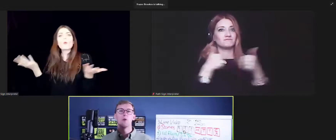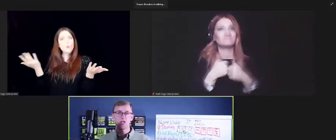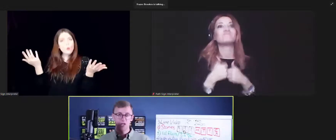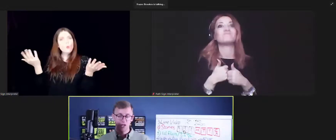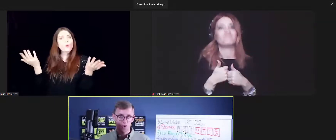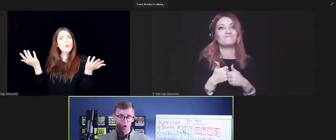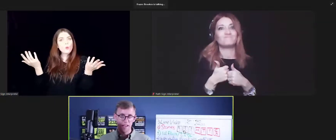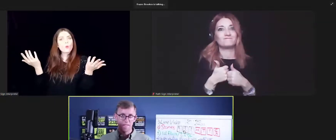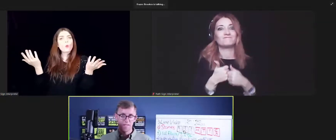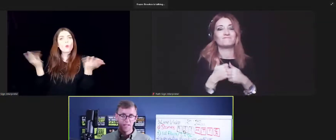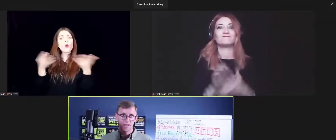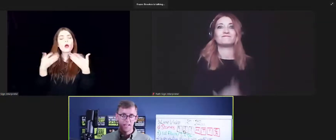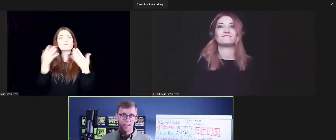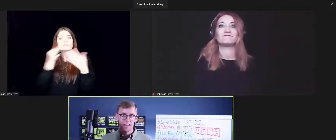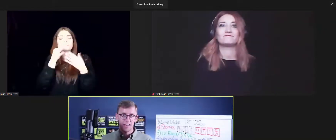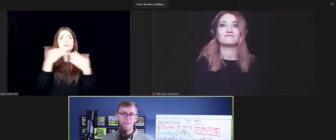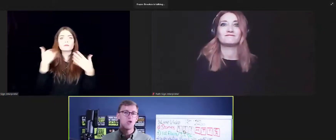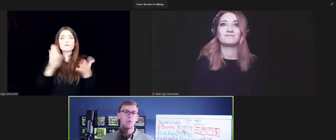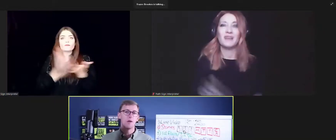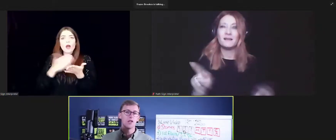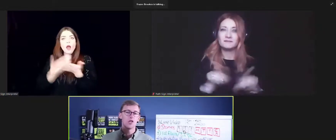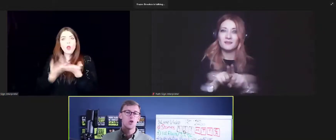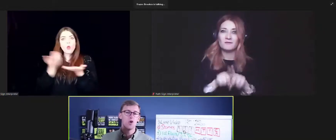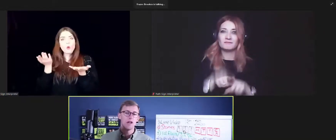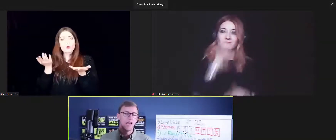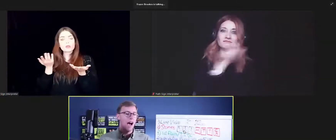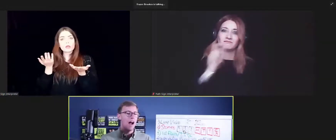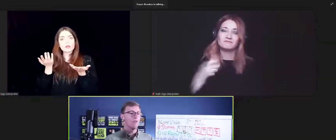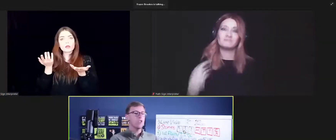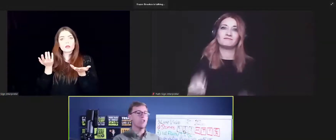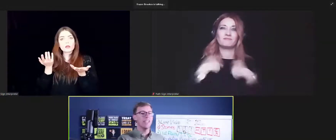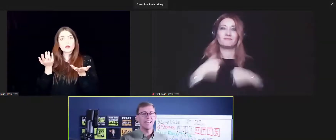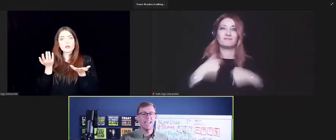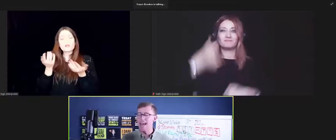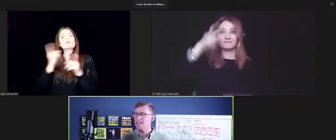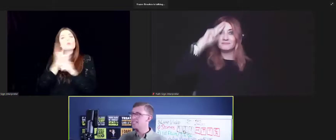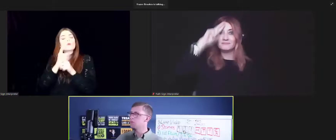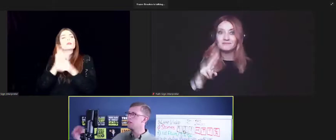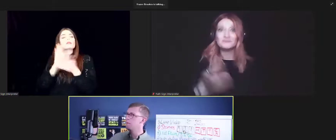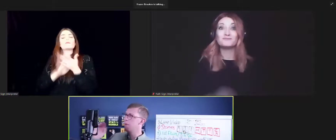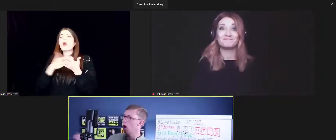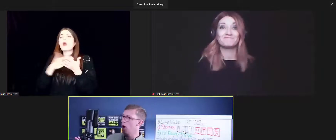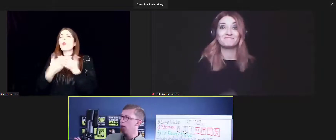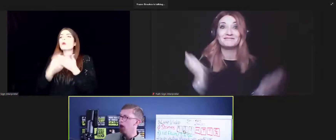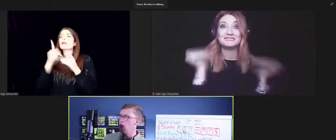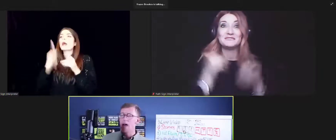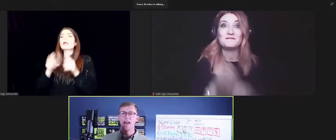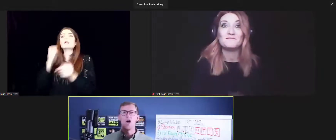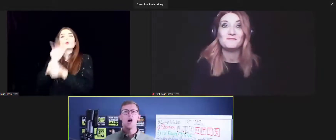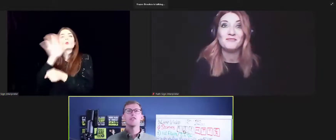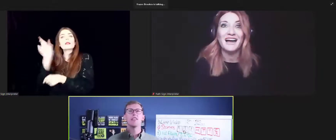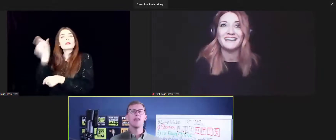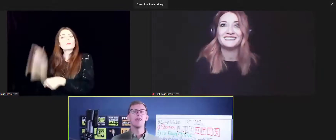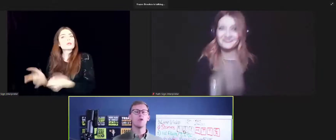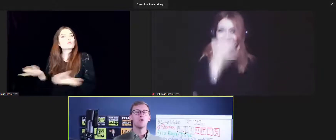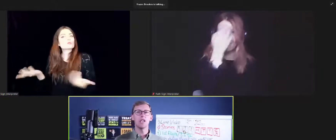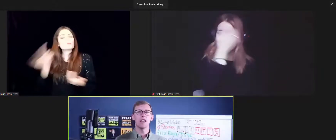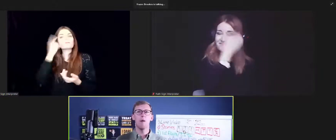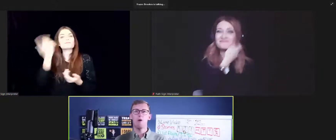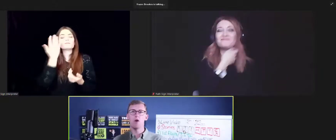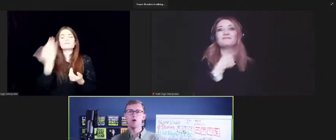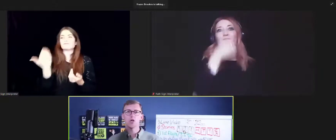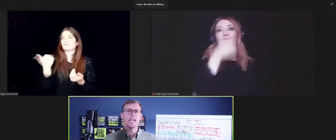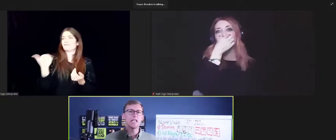someone else's story. Leverage someone else's story. I recently connected with Bob and heard that using